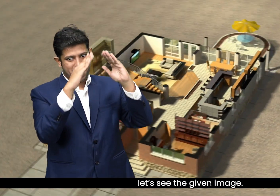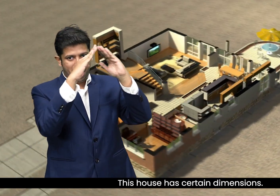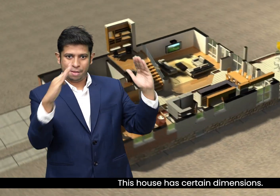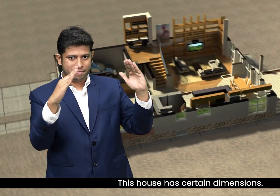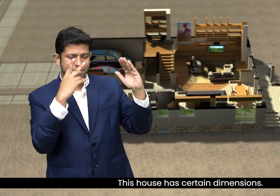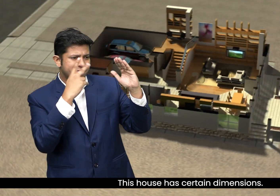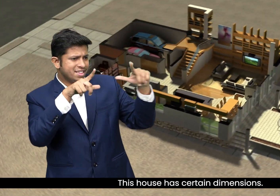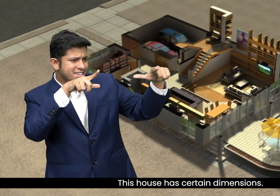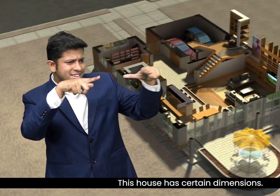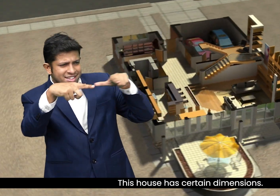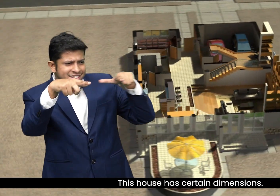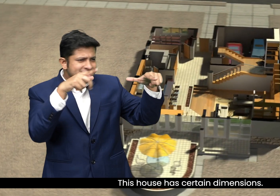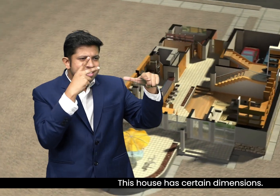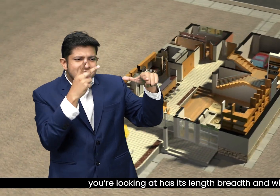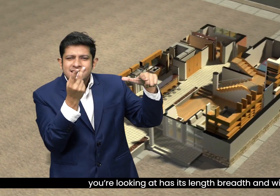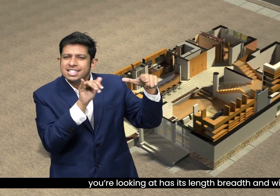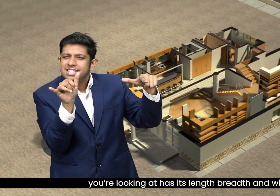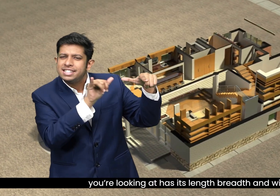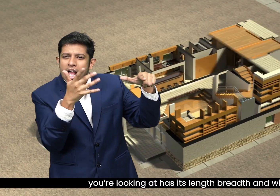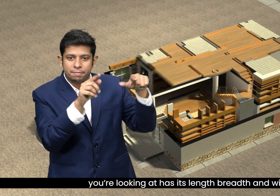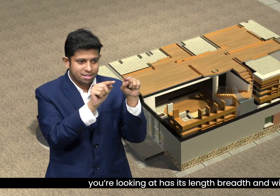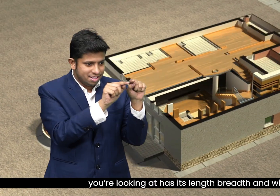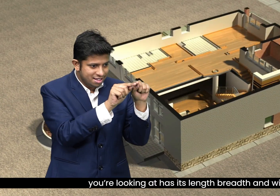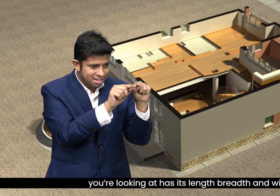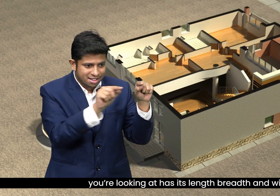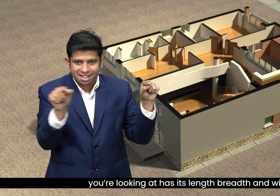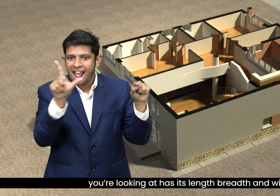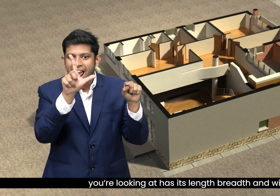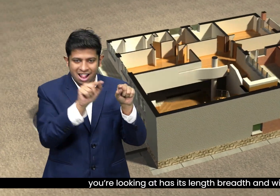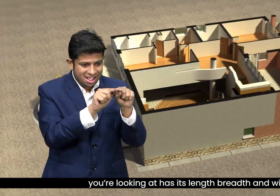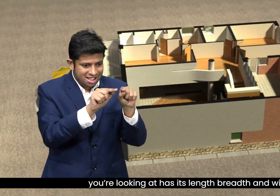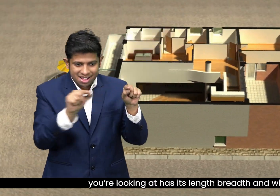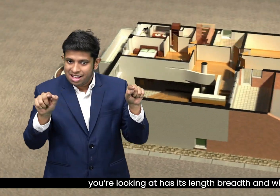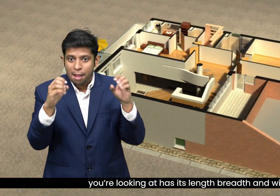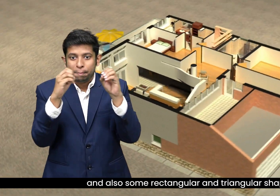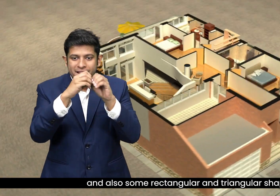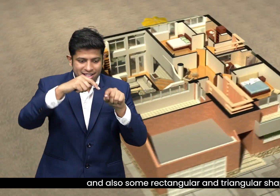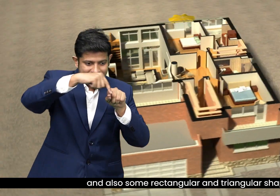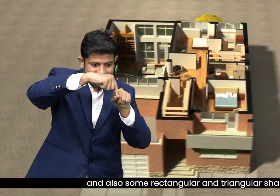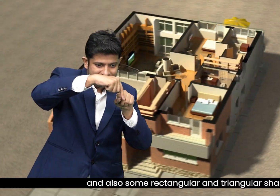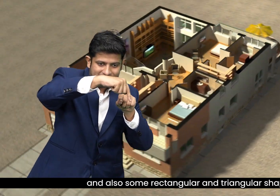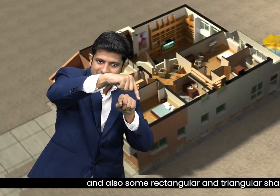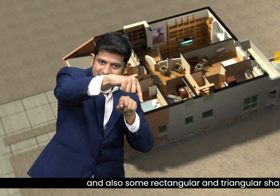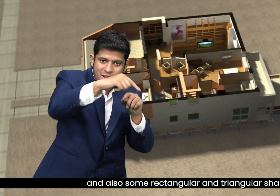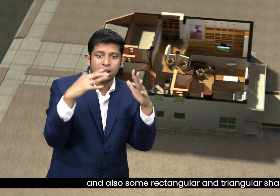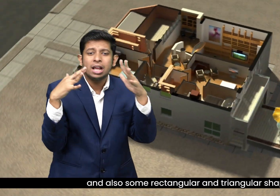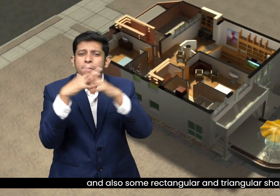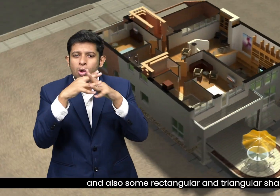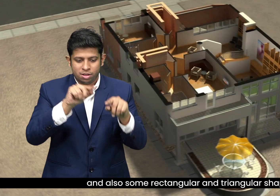This serves as certain dimensions. You are looking at its length, breadth and width. Also some rectangular and triangular shapes.